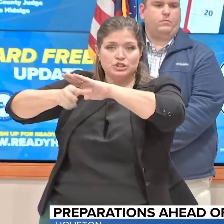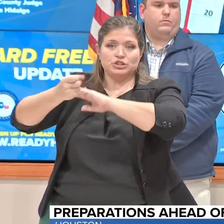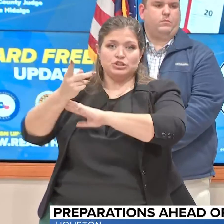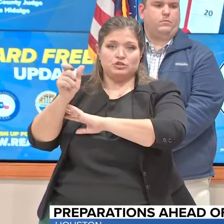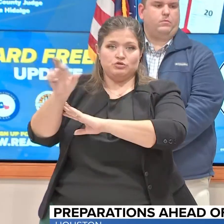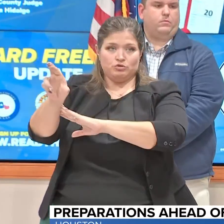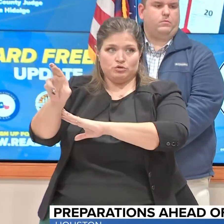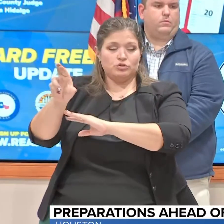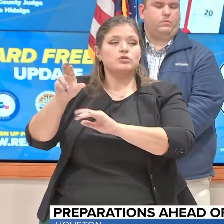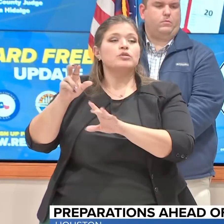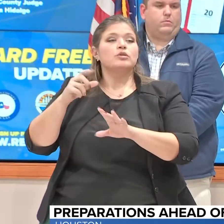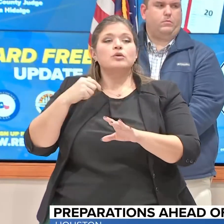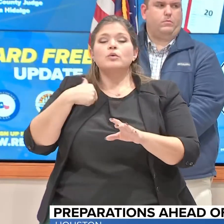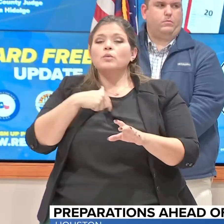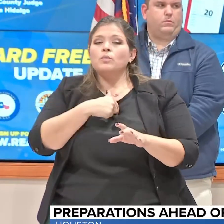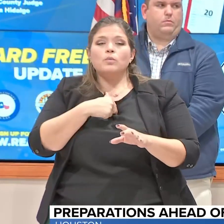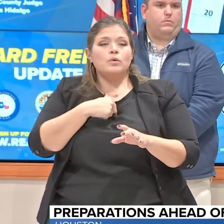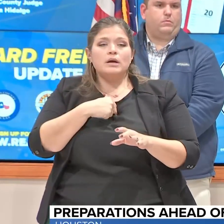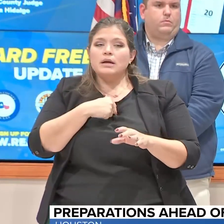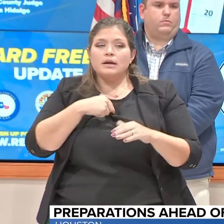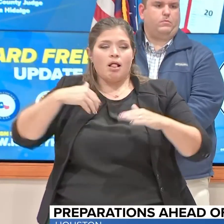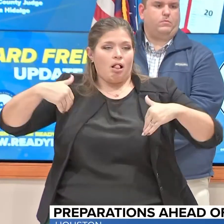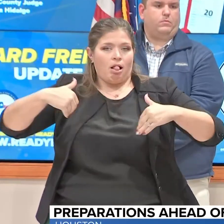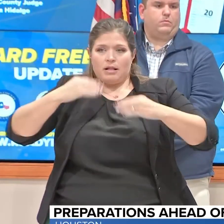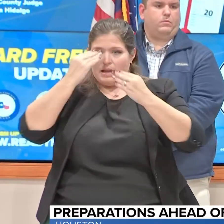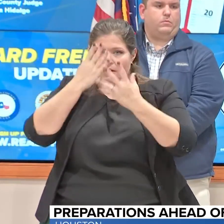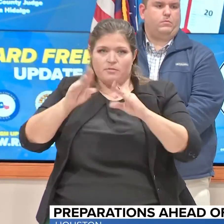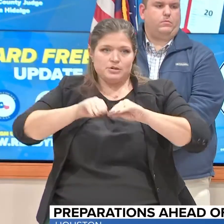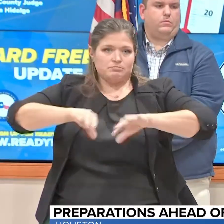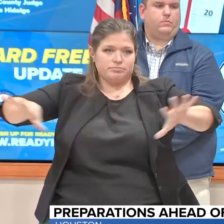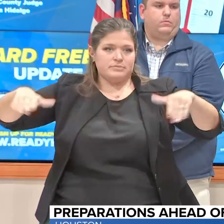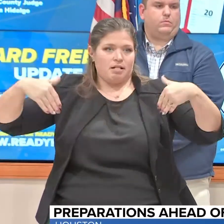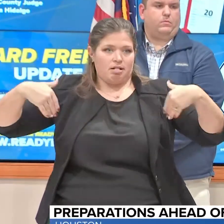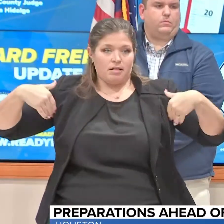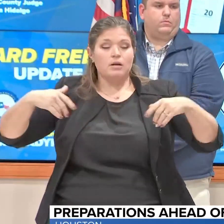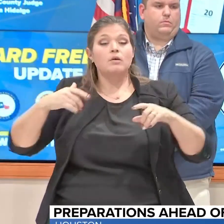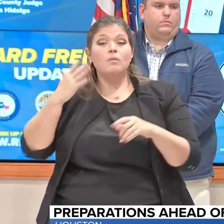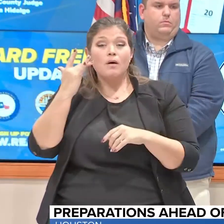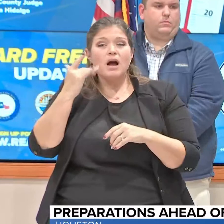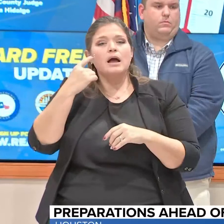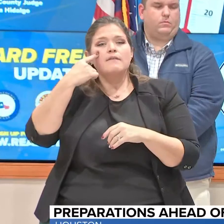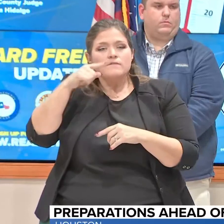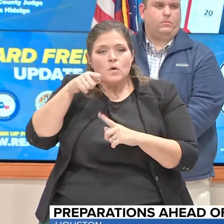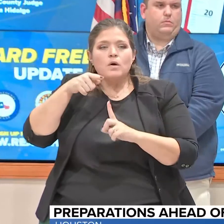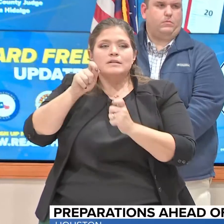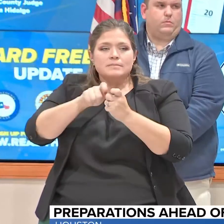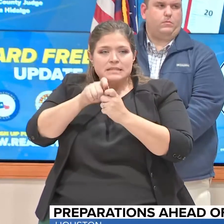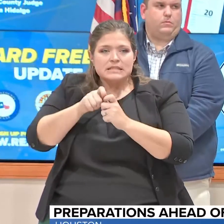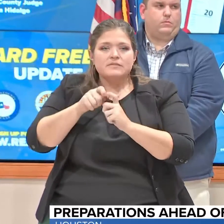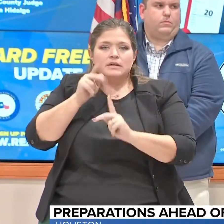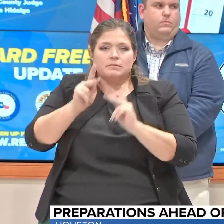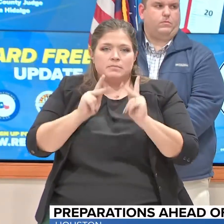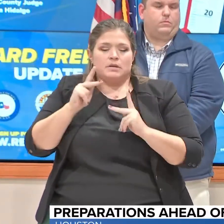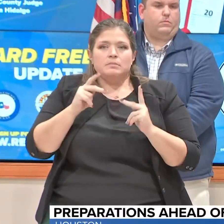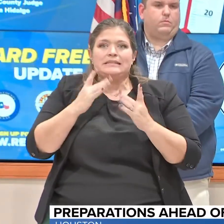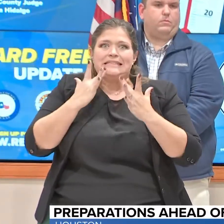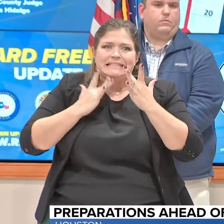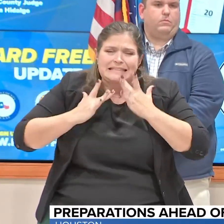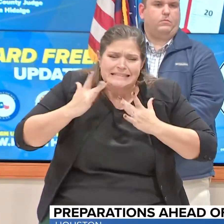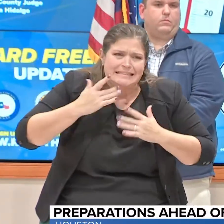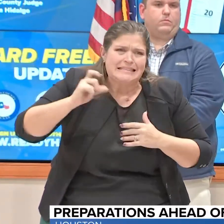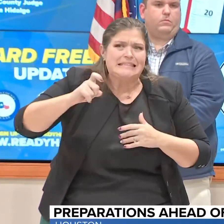we're not providing the information about that right now because it's really for, if someone is in dire straits and they